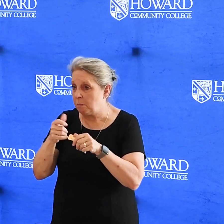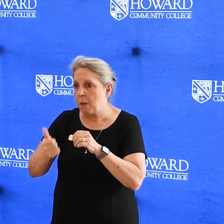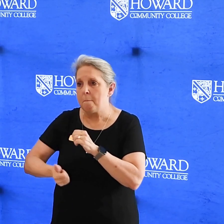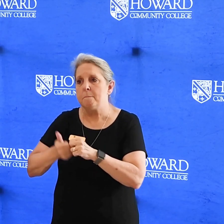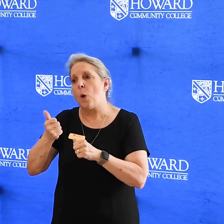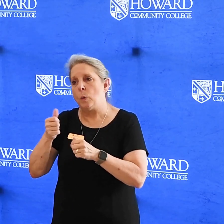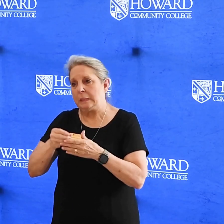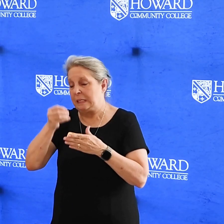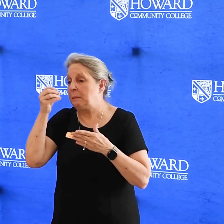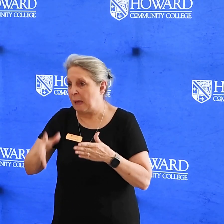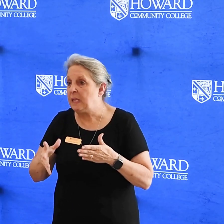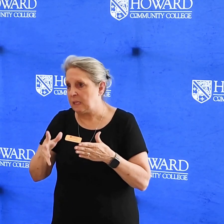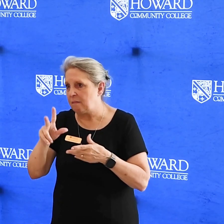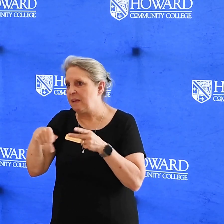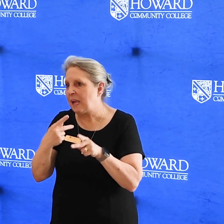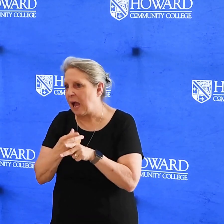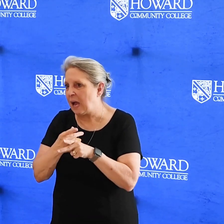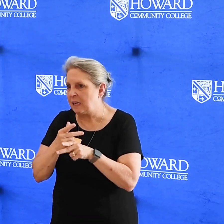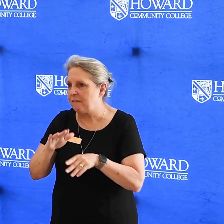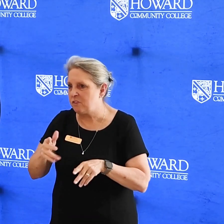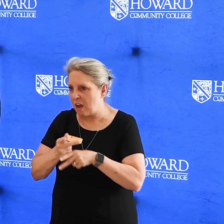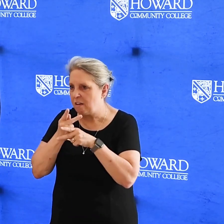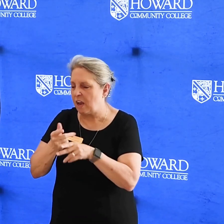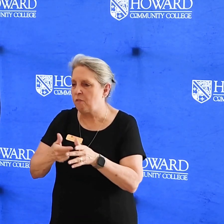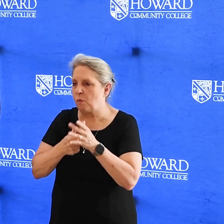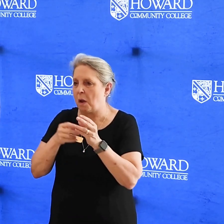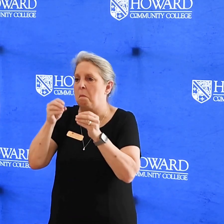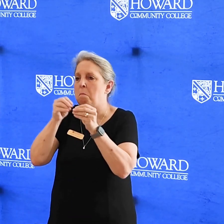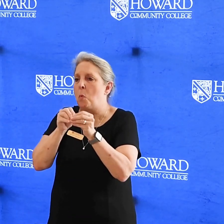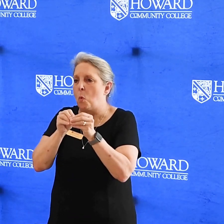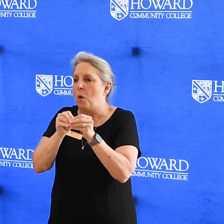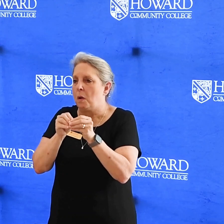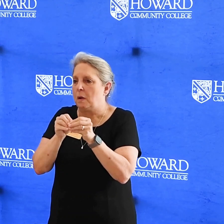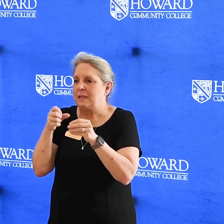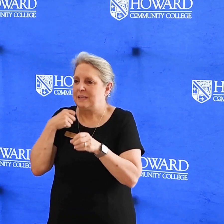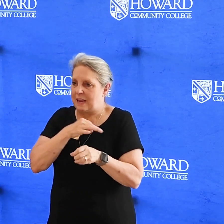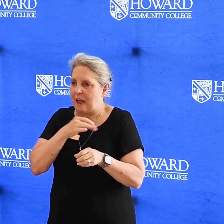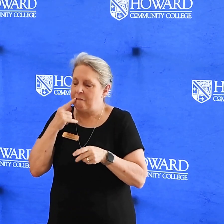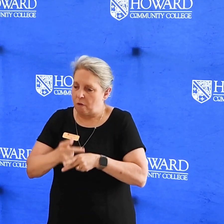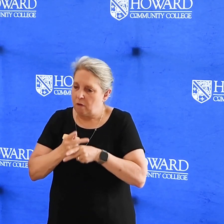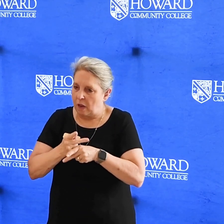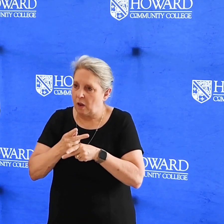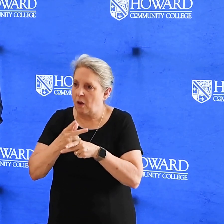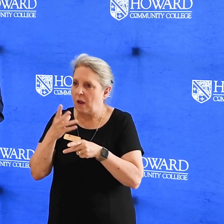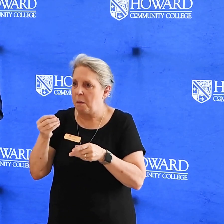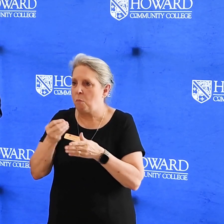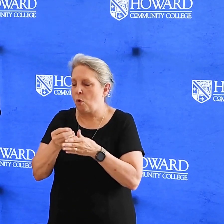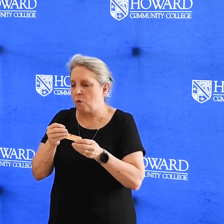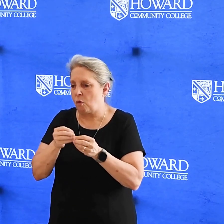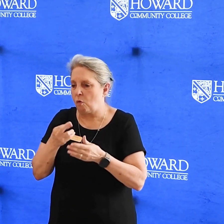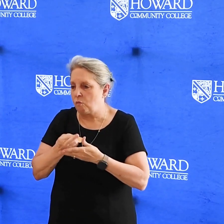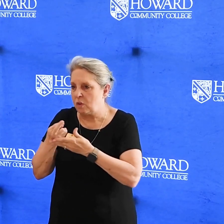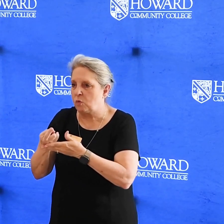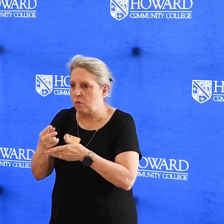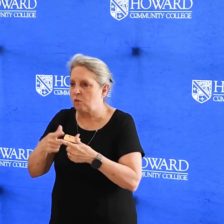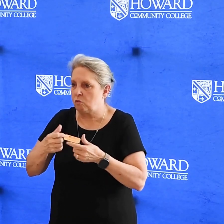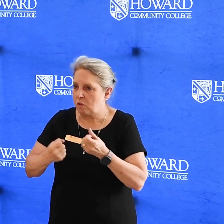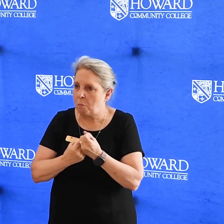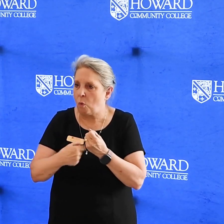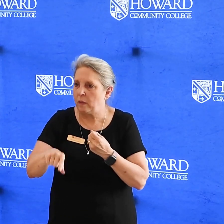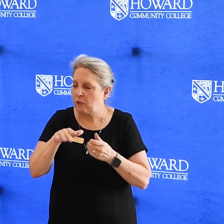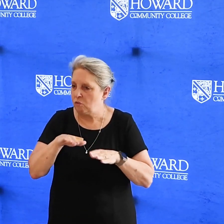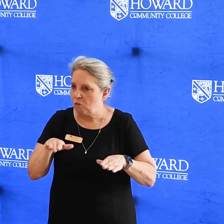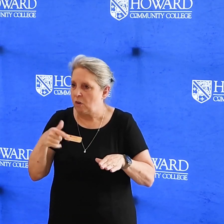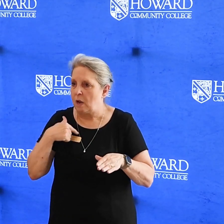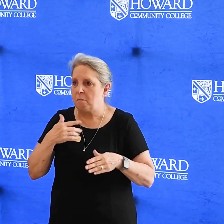most expensive type of child care, requiring more caregiving staff and greater resources to administer. And